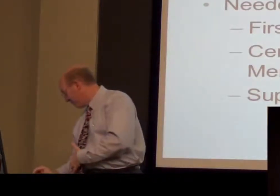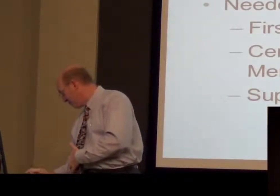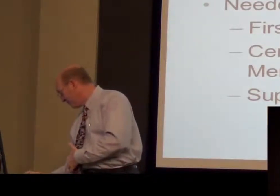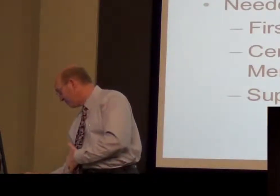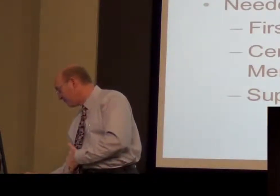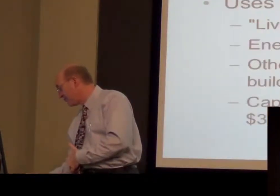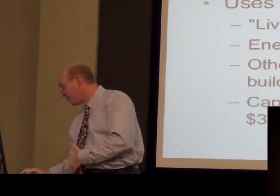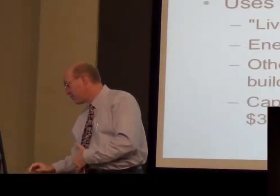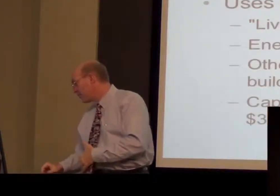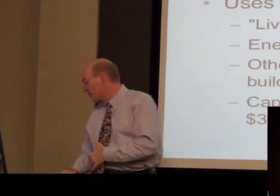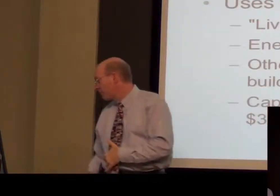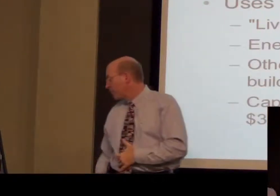prominent.